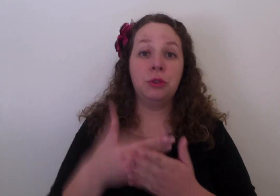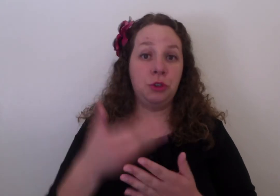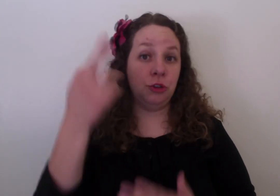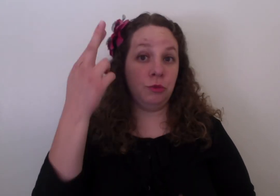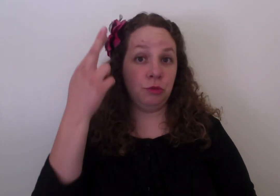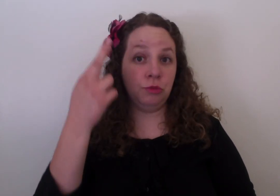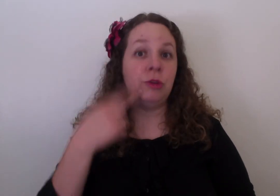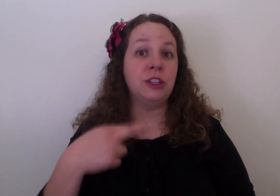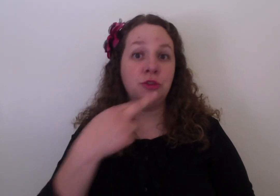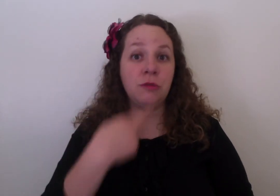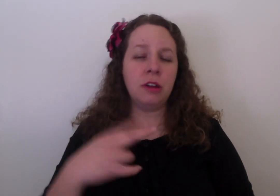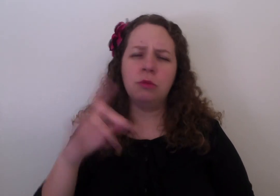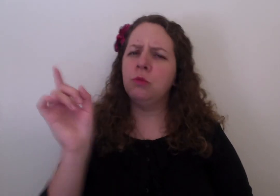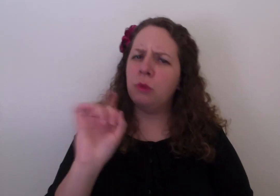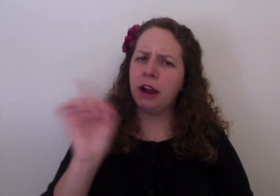Good restaurant where?